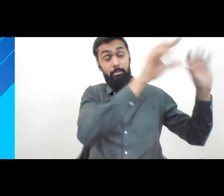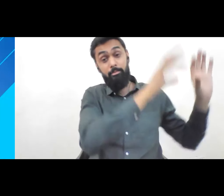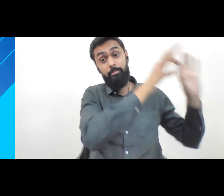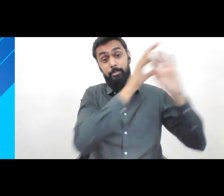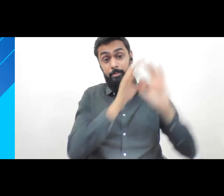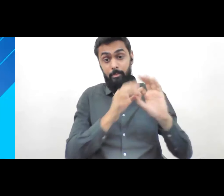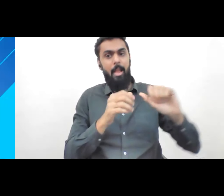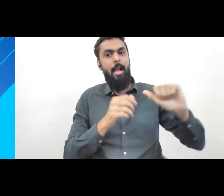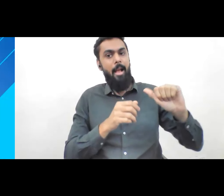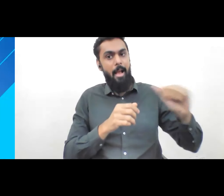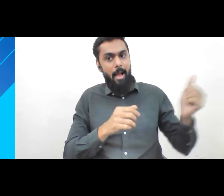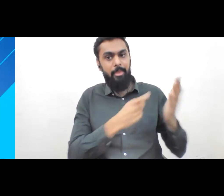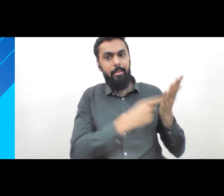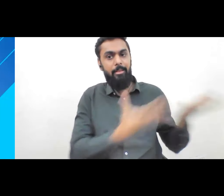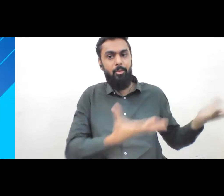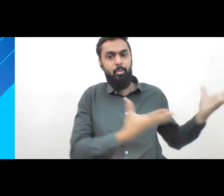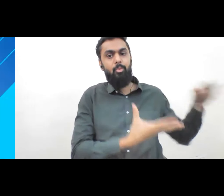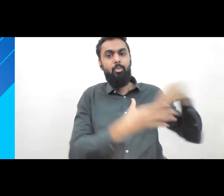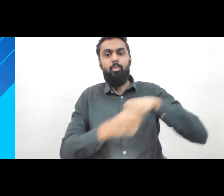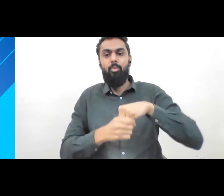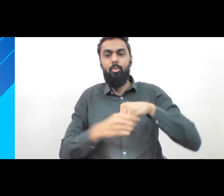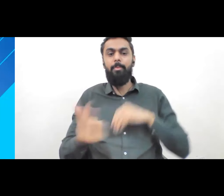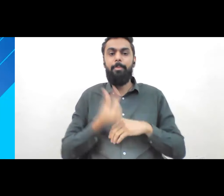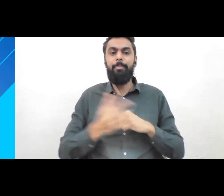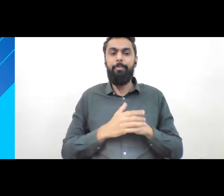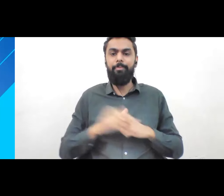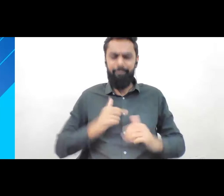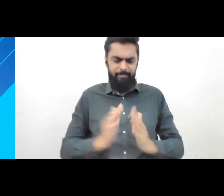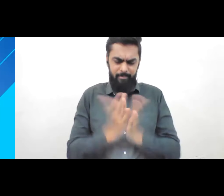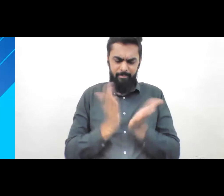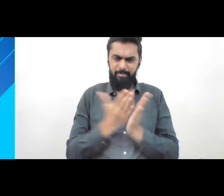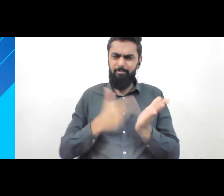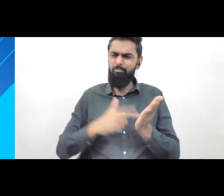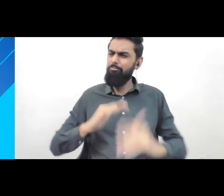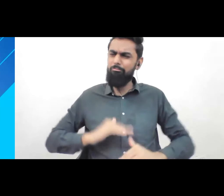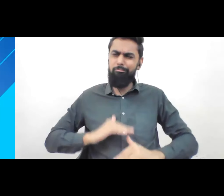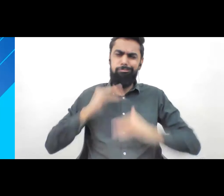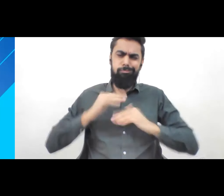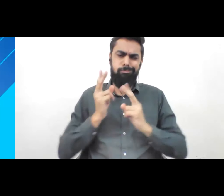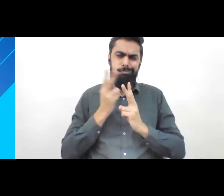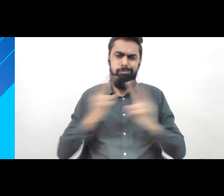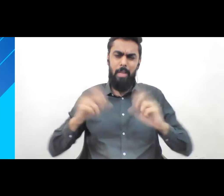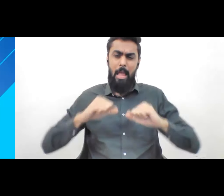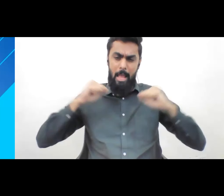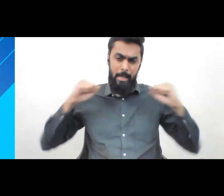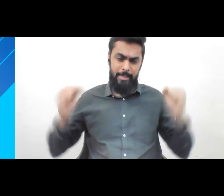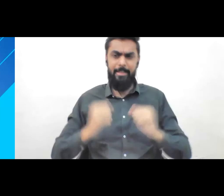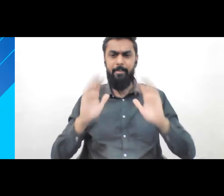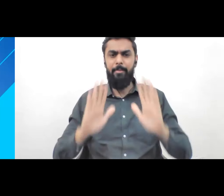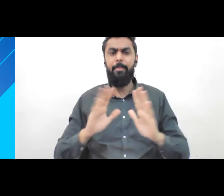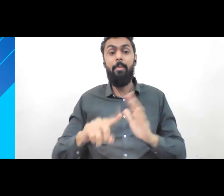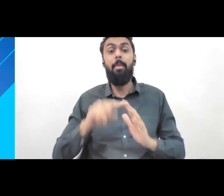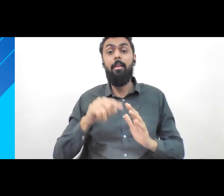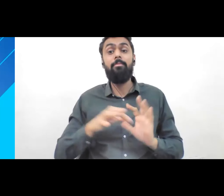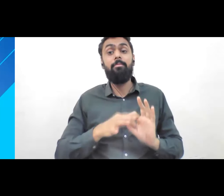other resources as well. That's why I think that our textbooks already have a lot of activities. It's useful just to